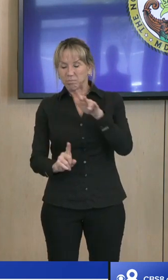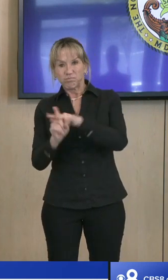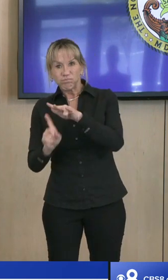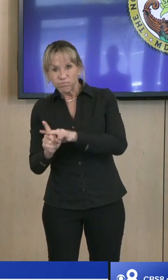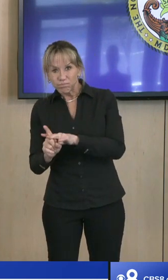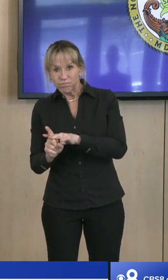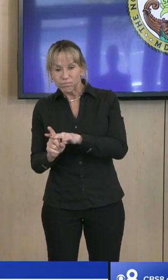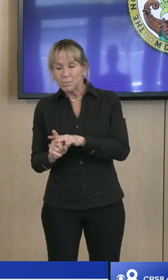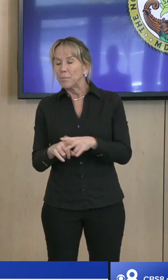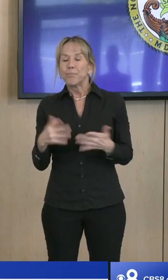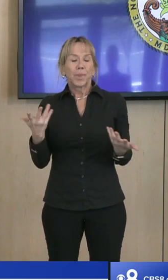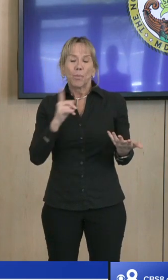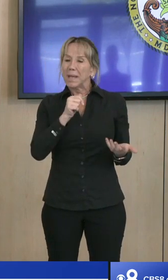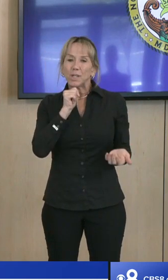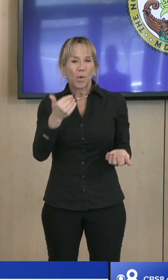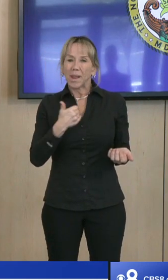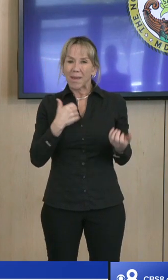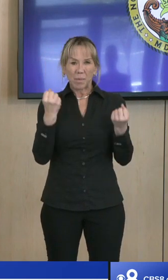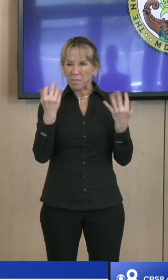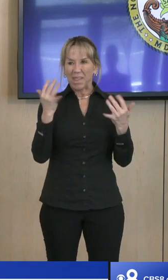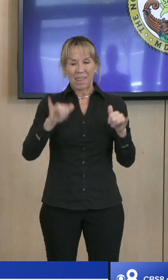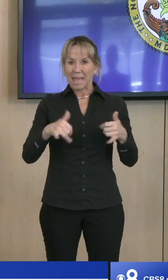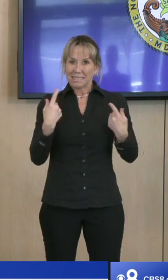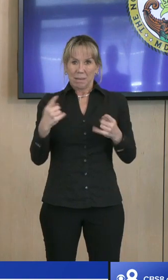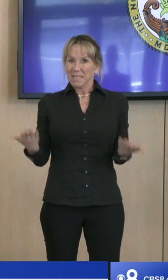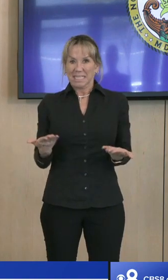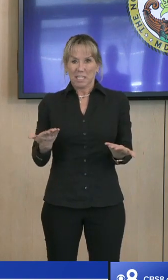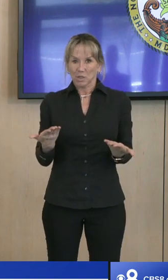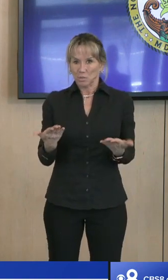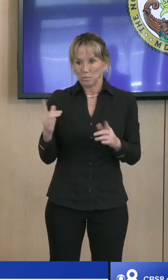have evidence of very many of those kinds of cases here in San Diego.